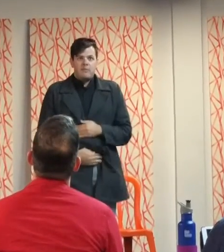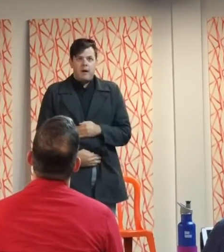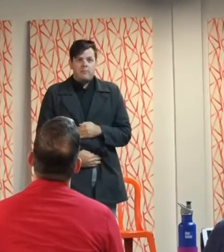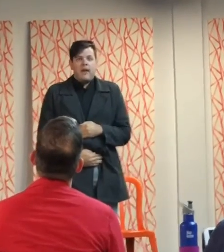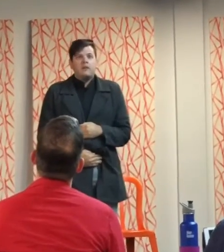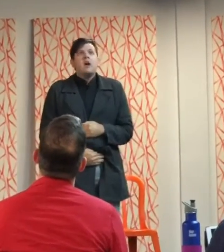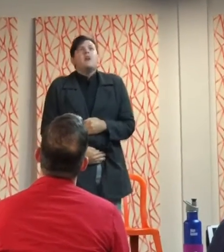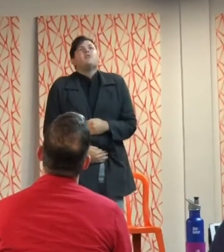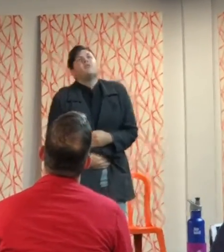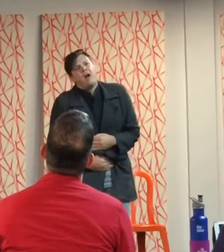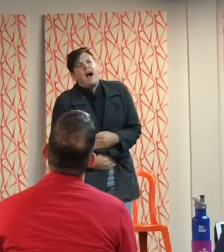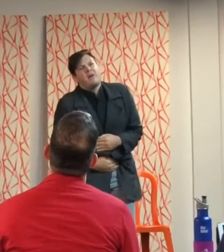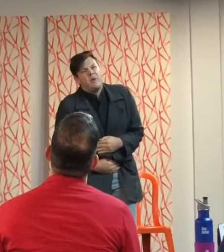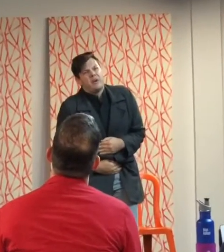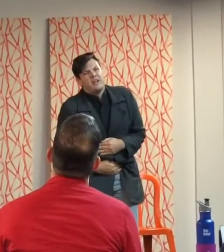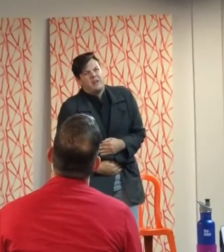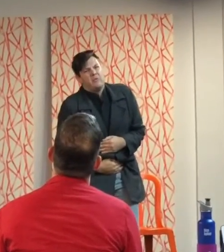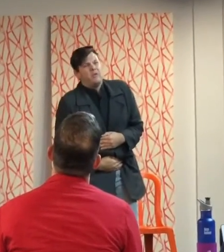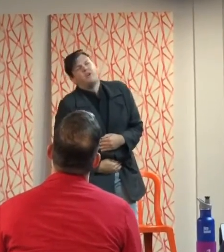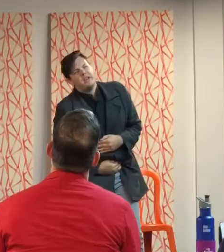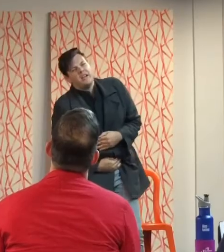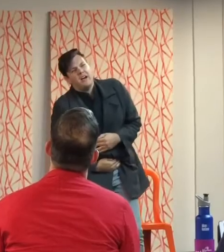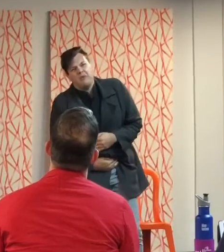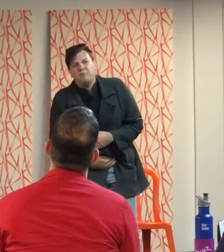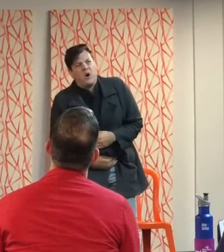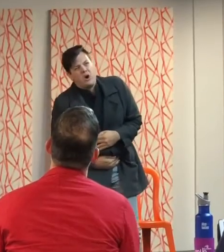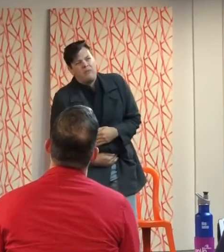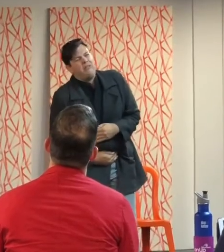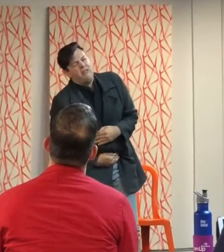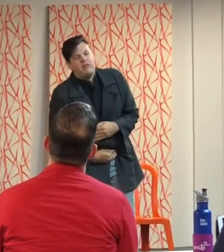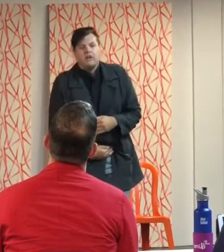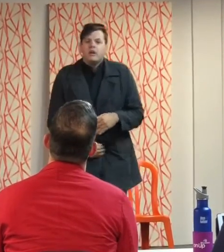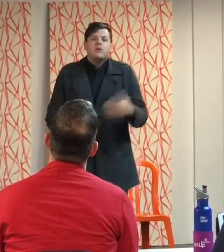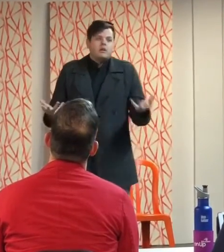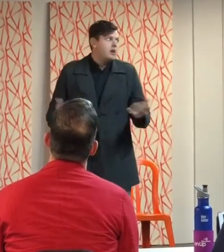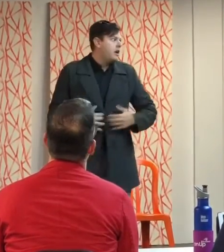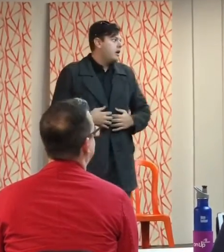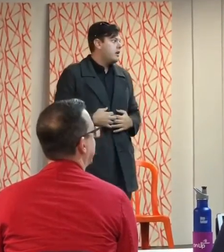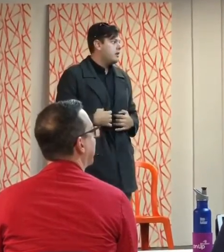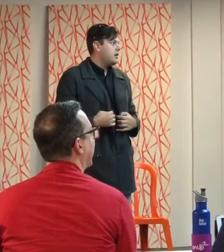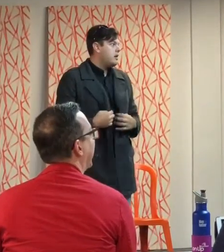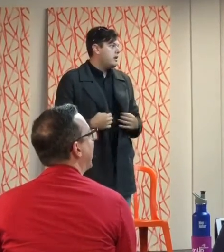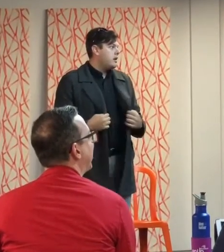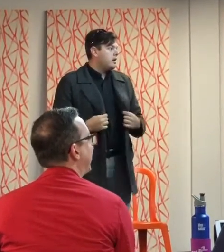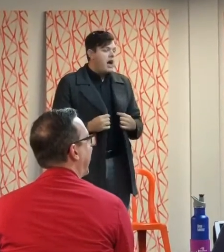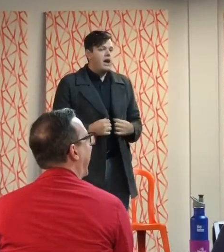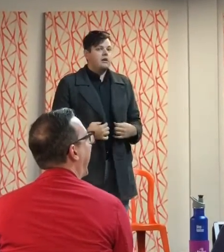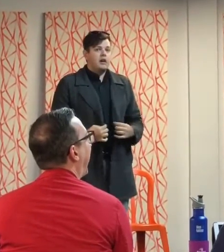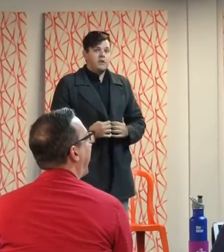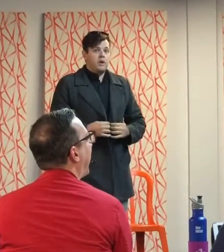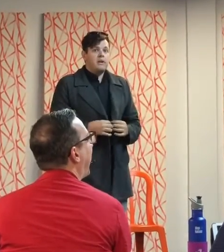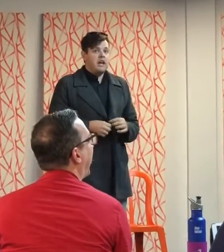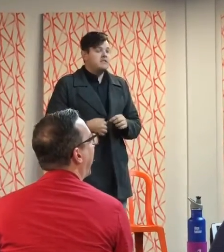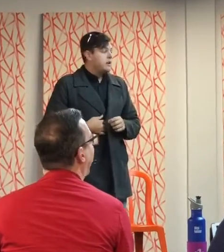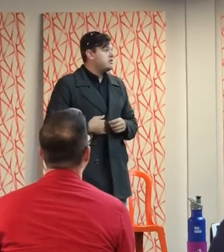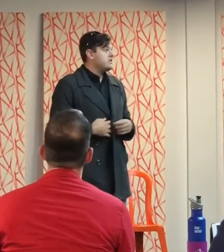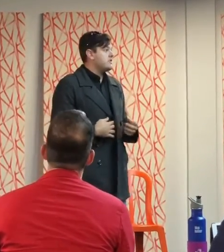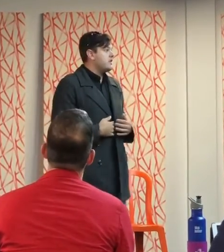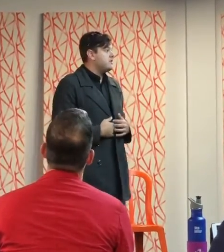baby bump, and cry about working in a bar. That's all I have to do? Damn it. Yeah, if you want to be cast a waitress, that's all you have to